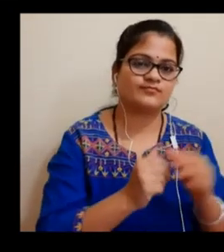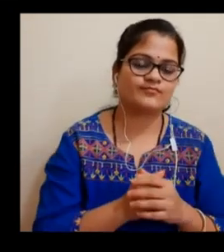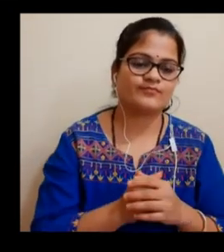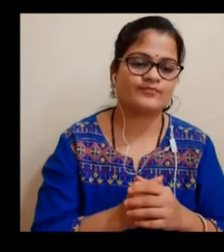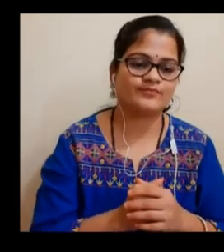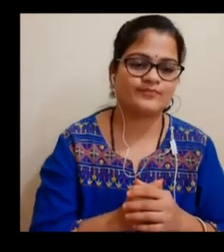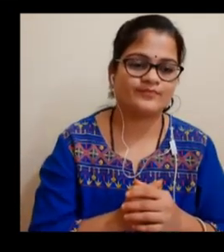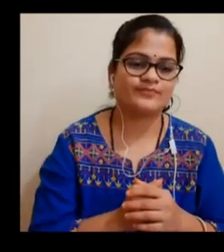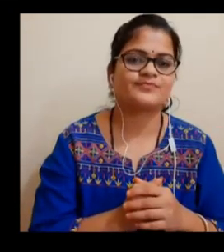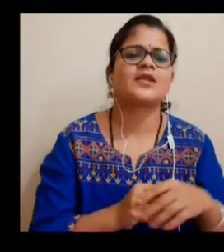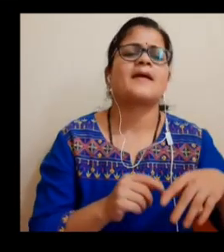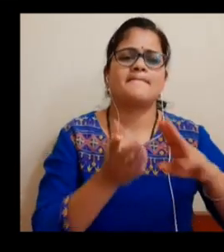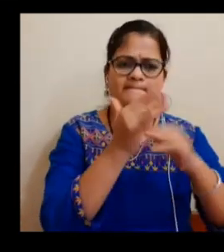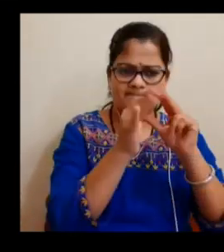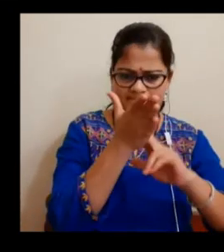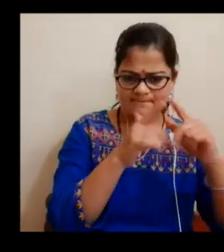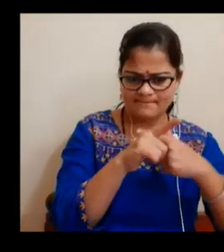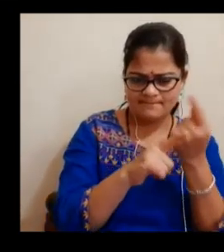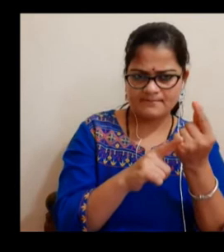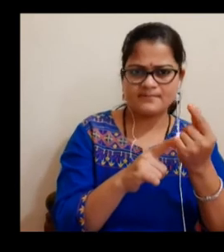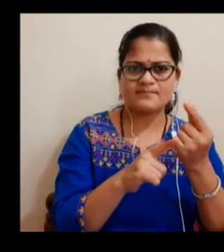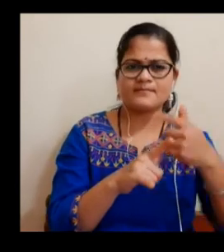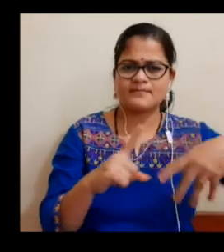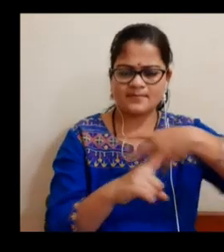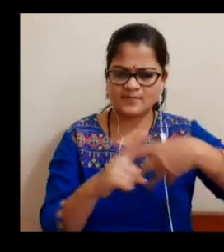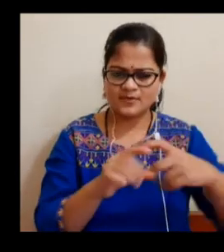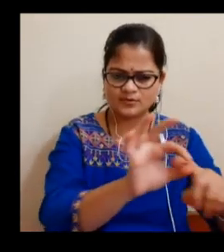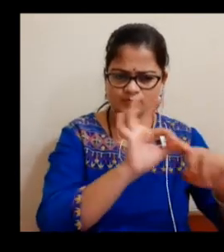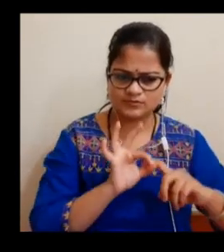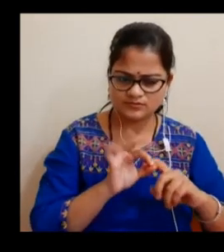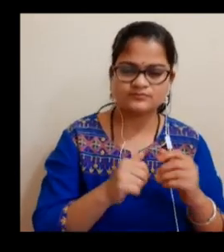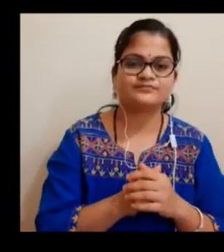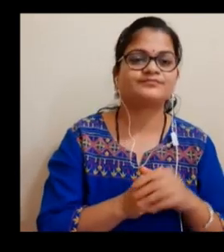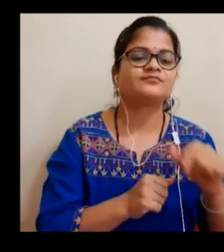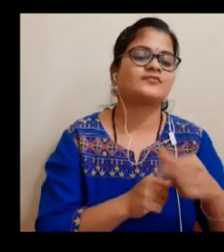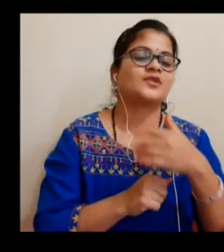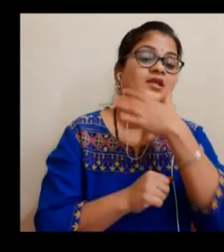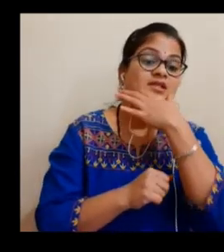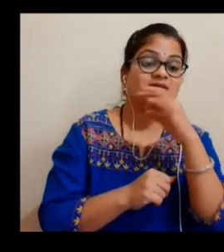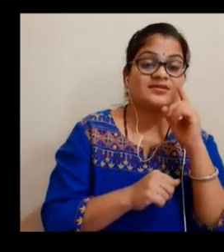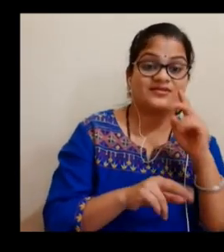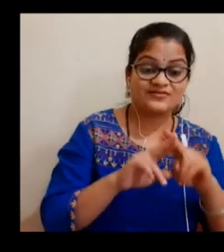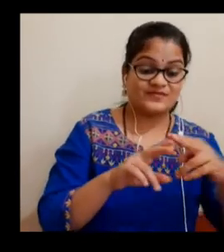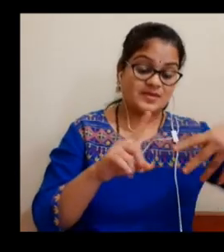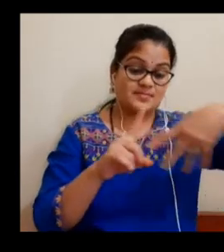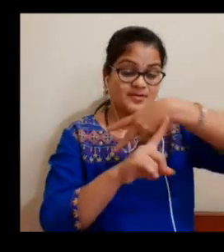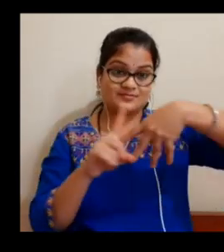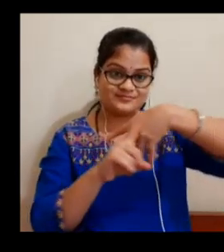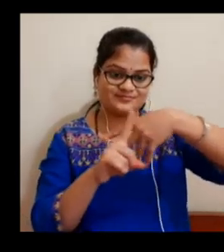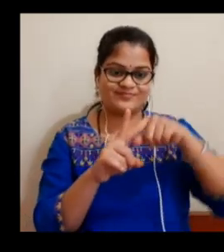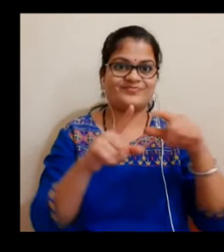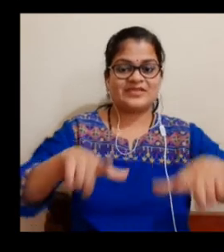Manju, so you asked about the background, right? So here it would have been nice if the basket was also